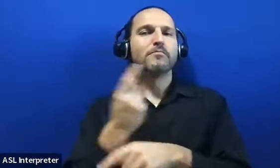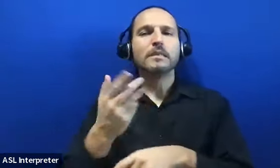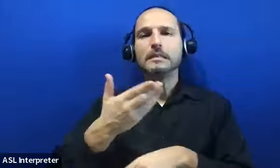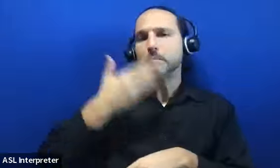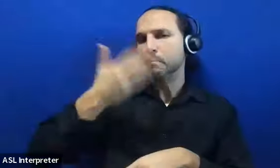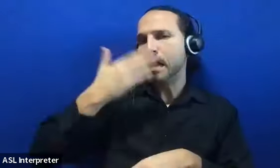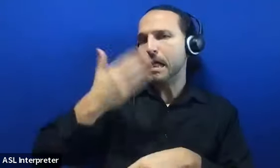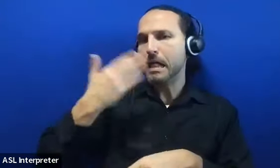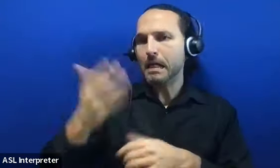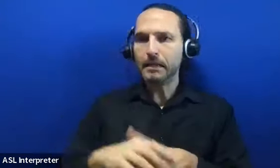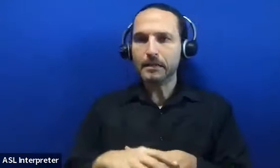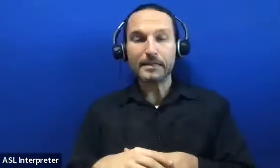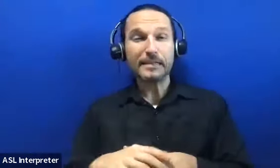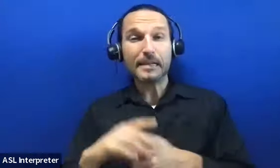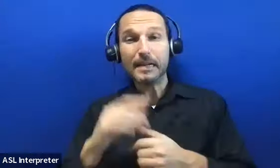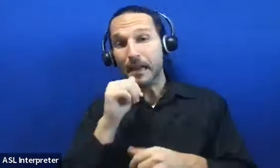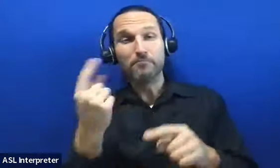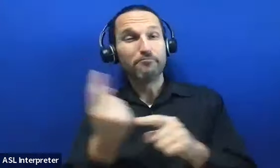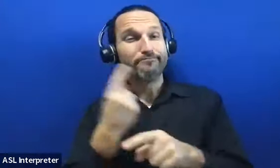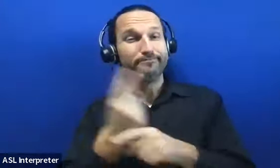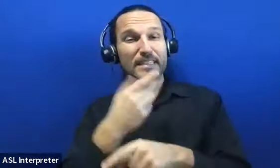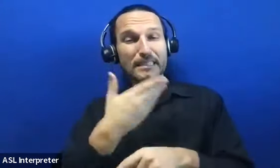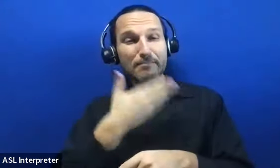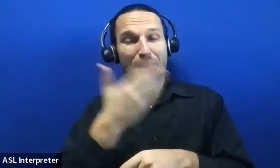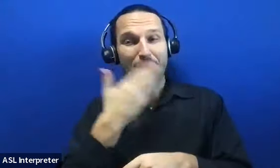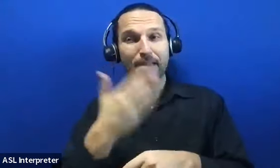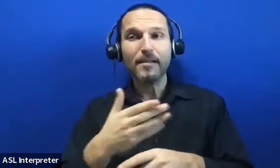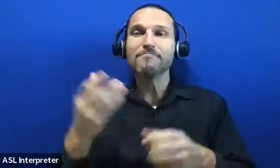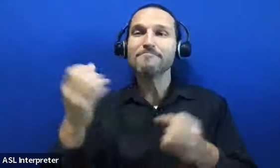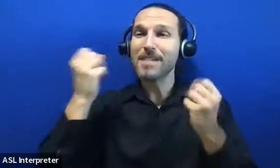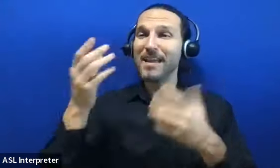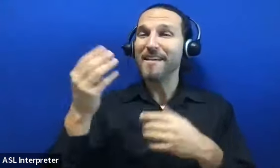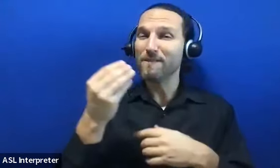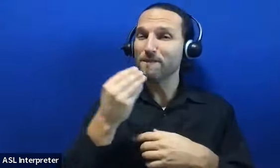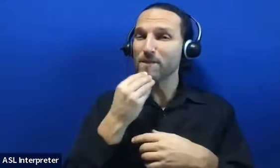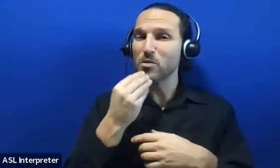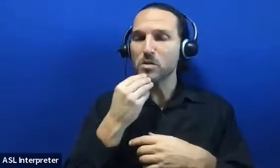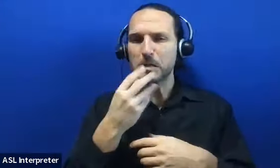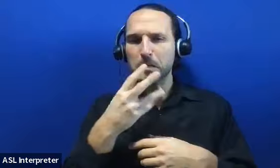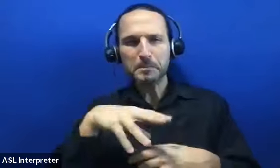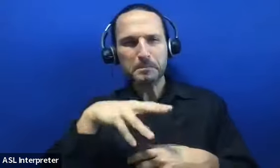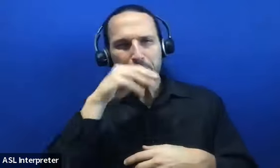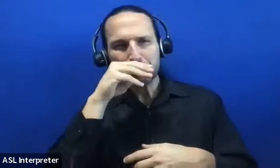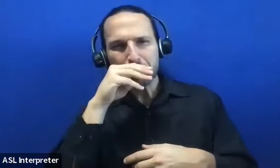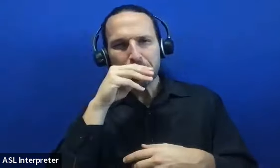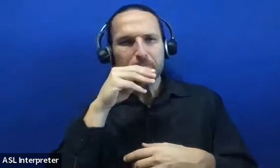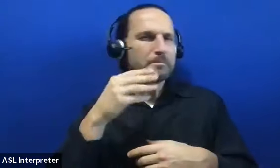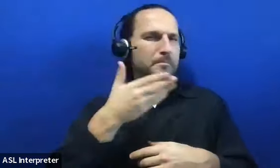sense of smell. If you have an abnormal sense of smell, then lots of food may not be appealing to you. They have difficulty